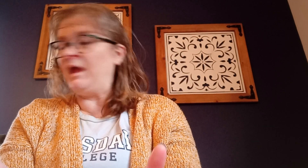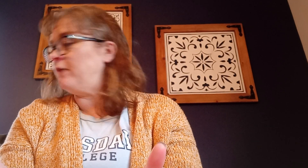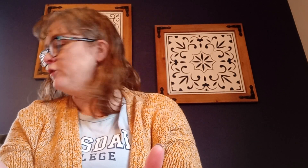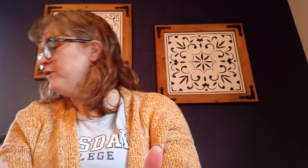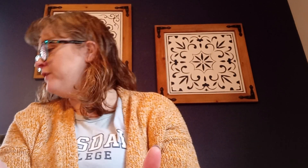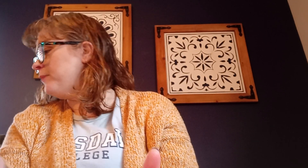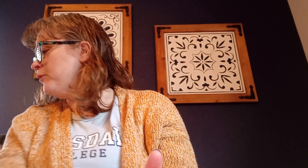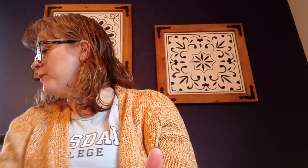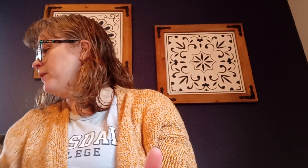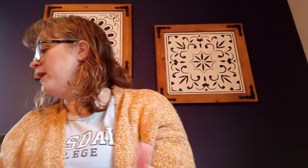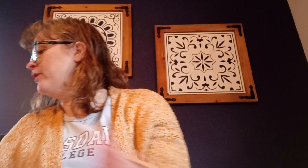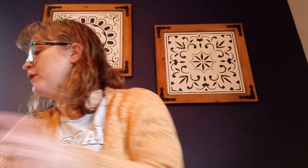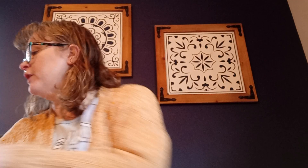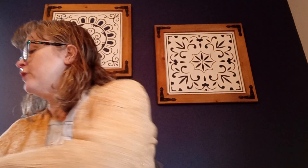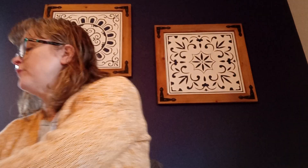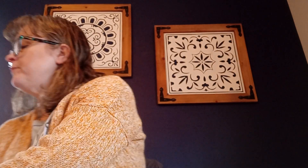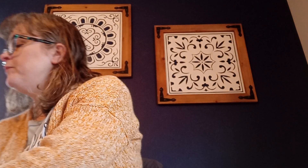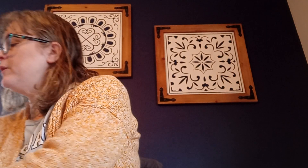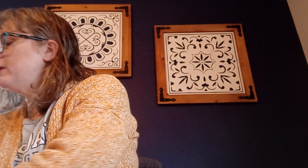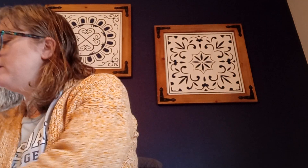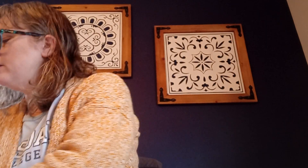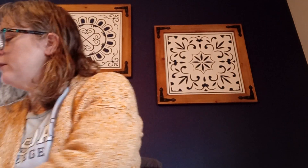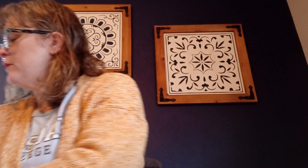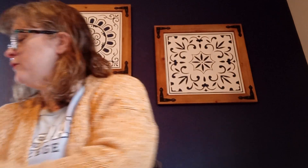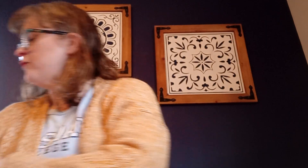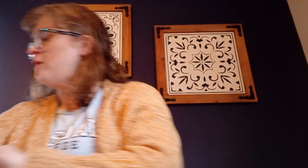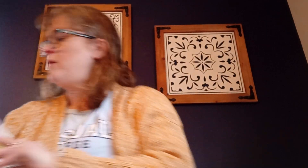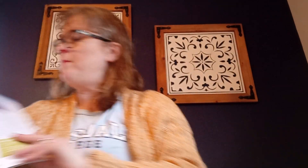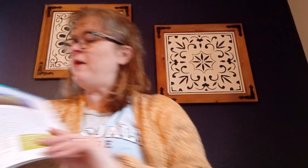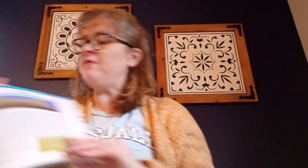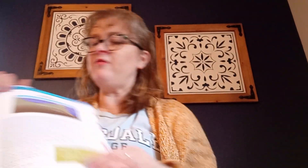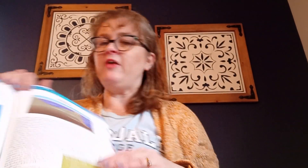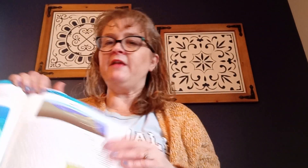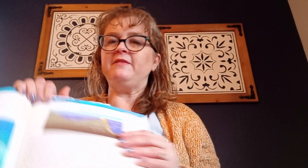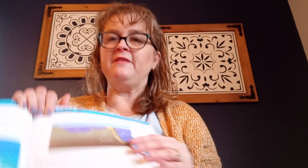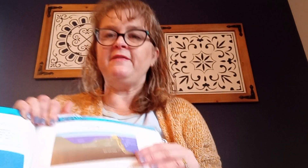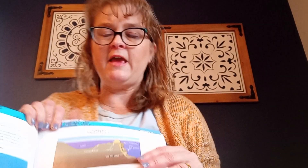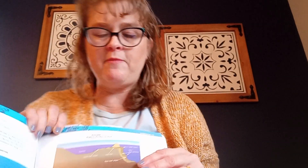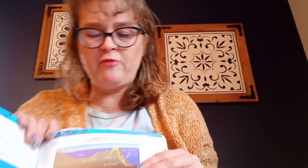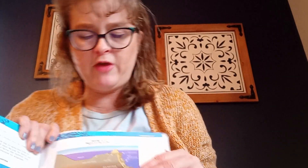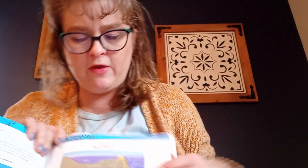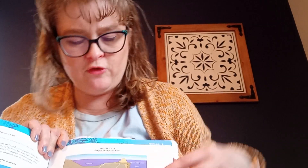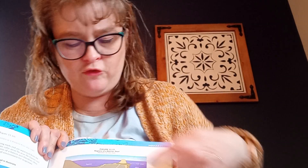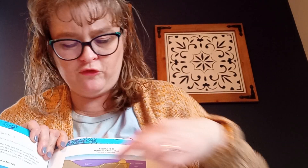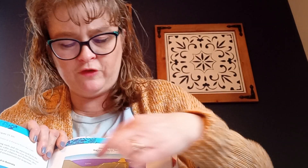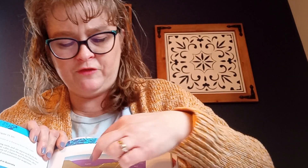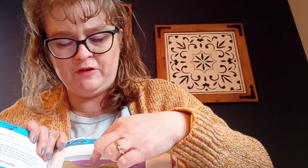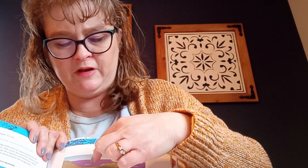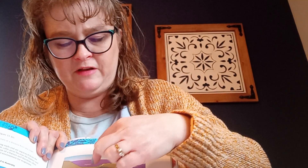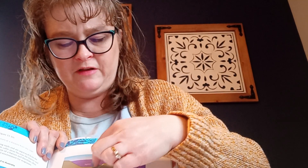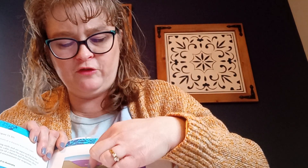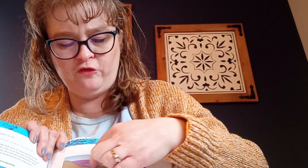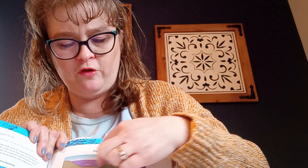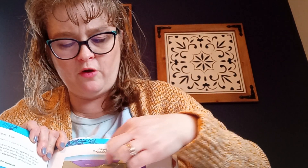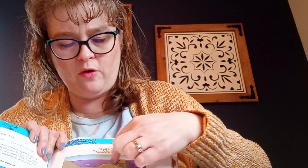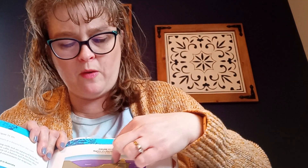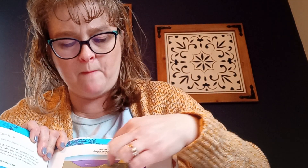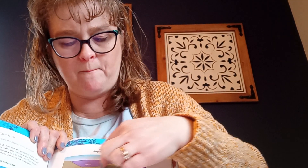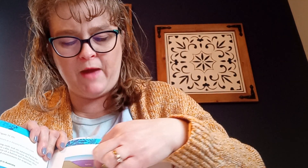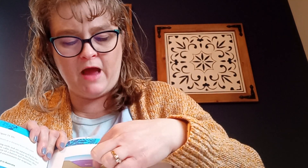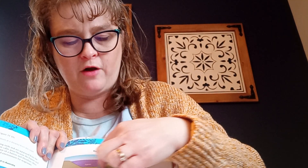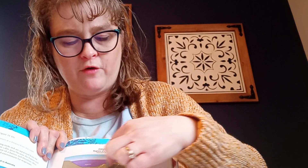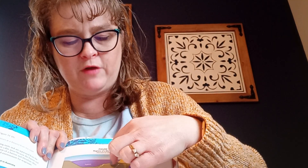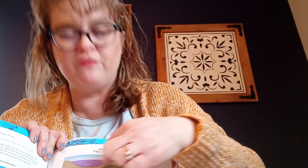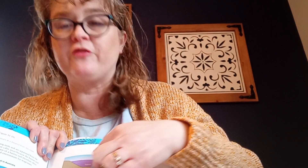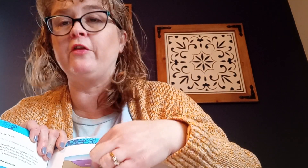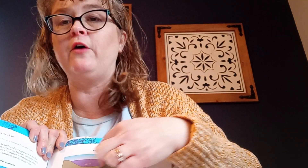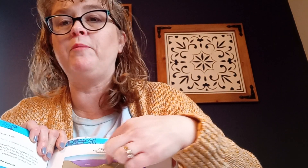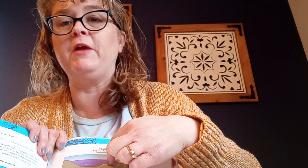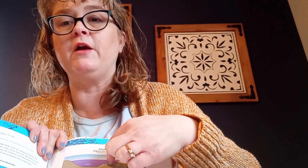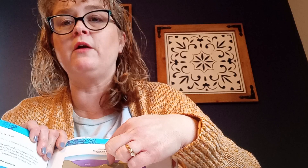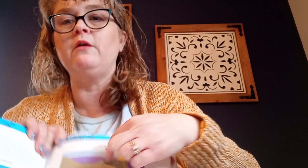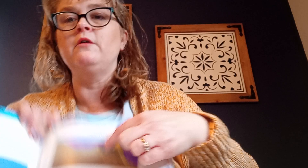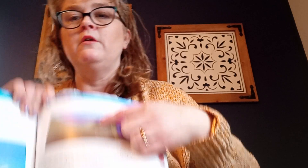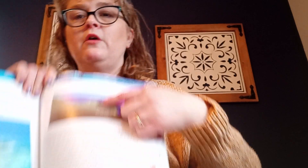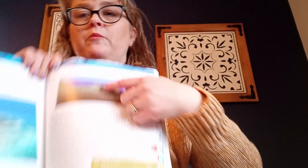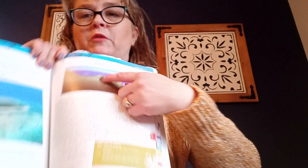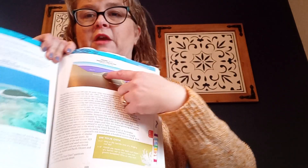So it's separated by a lagoon. So it basically has the same thing. There's just an additional back reef slope here. Oh, you can't